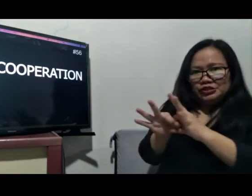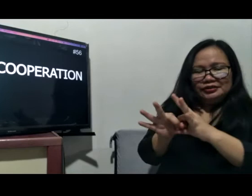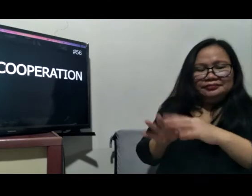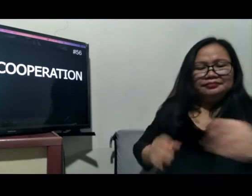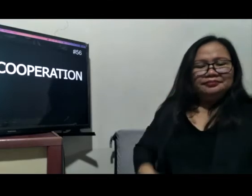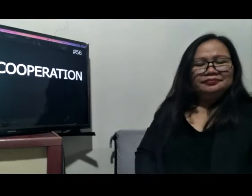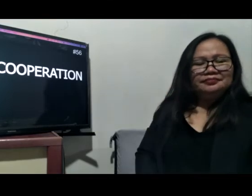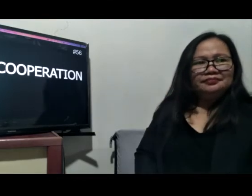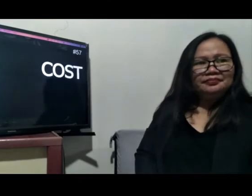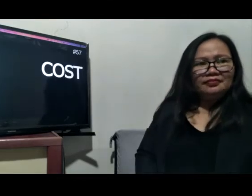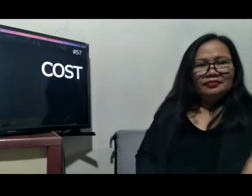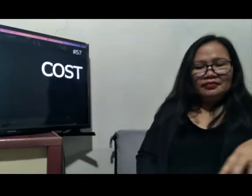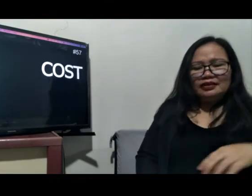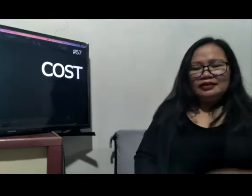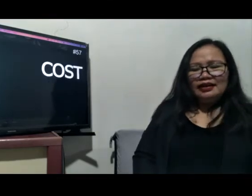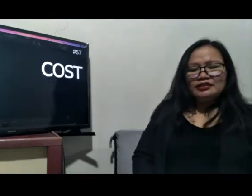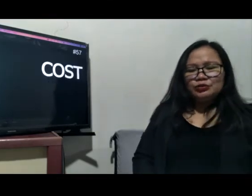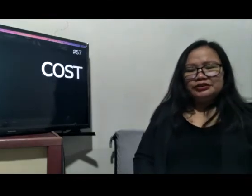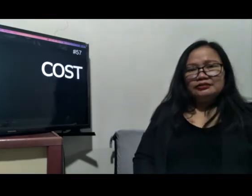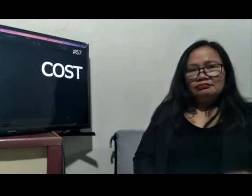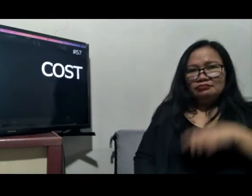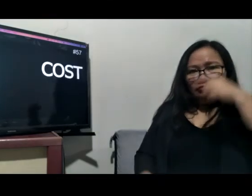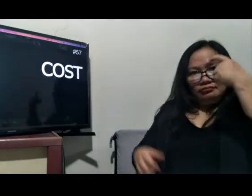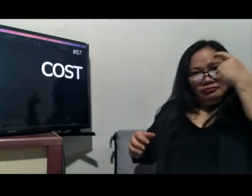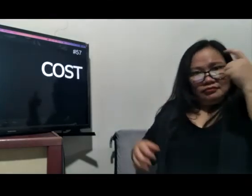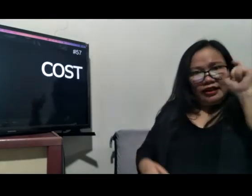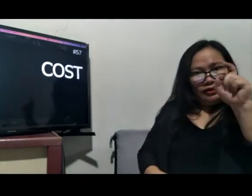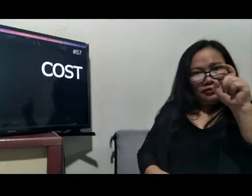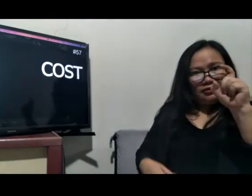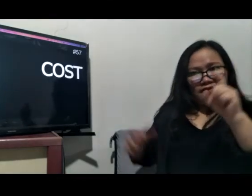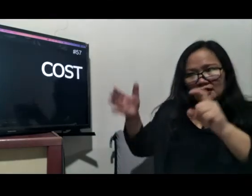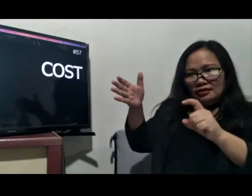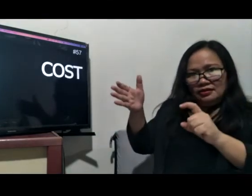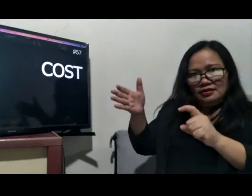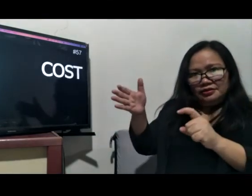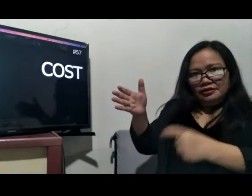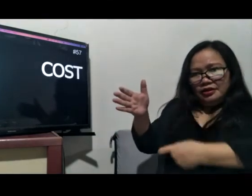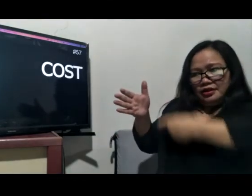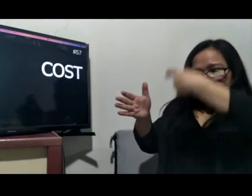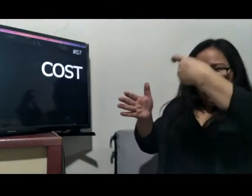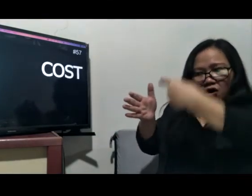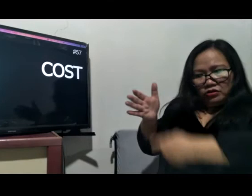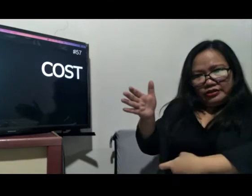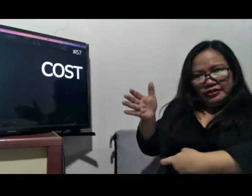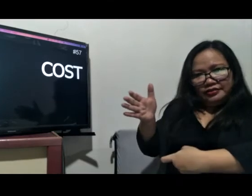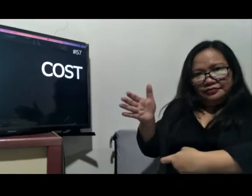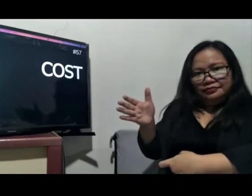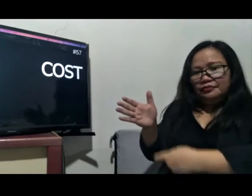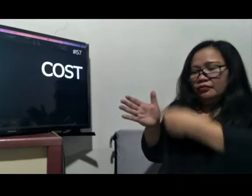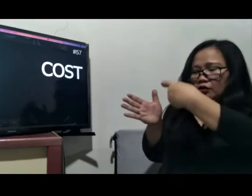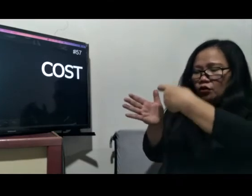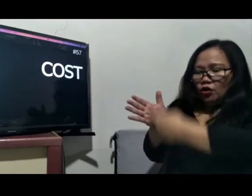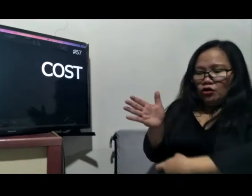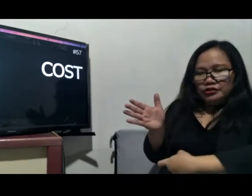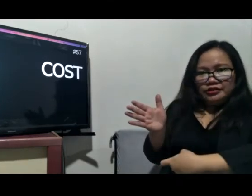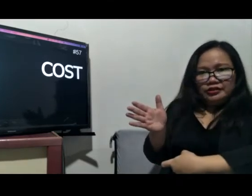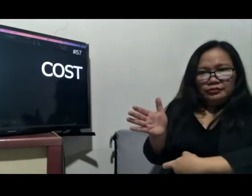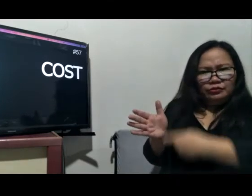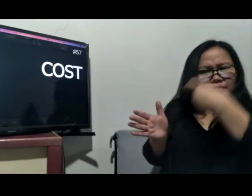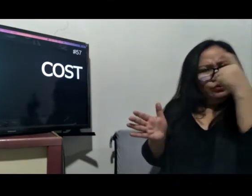cooperation. Next word, X, and then here, cost, cost.